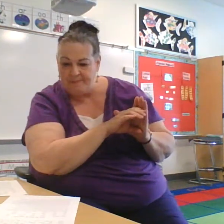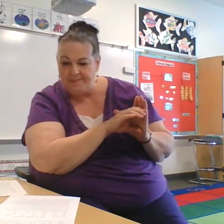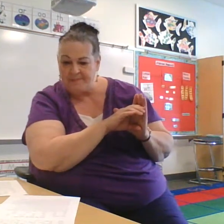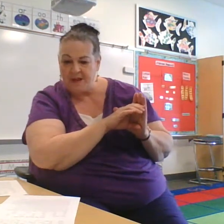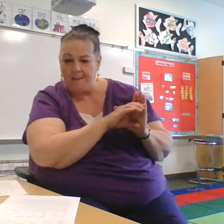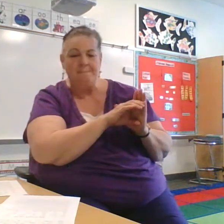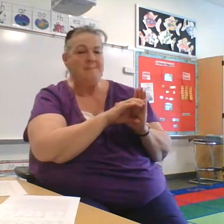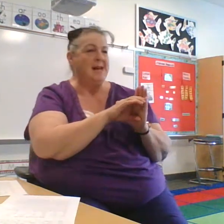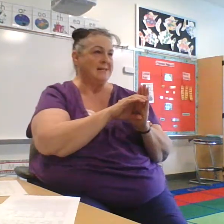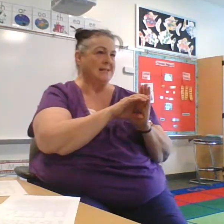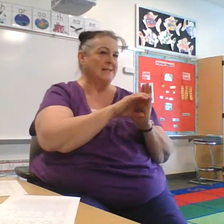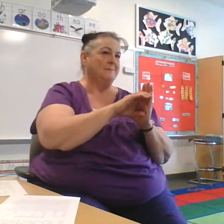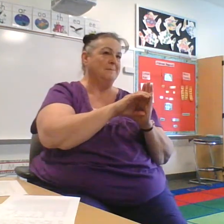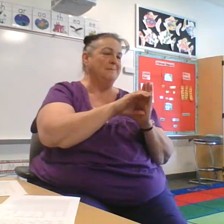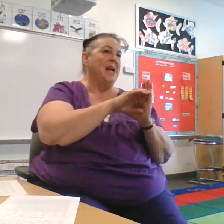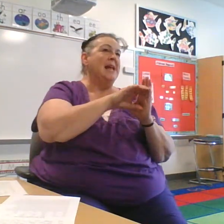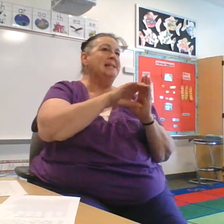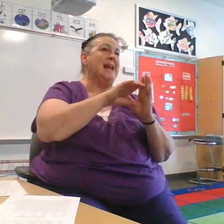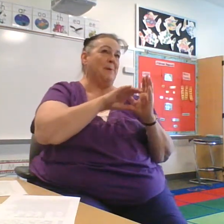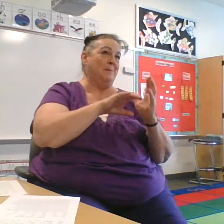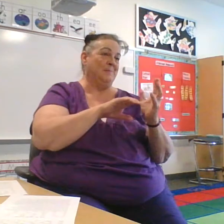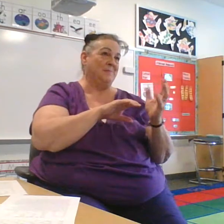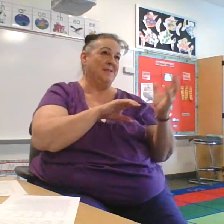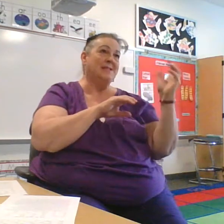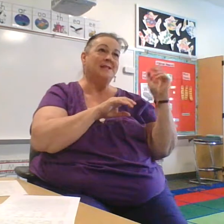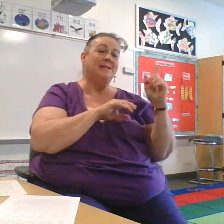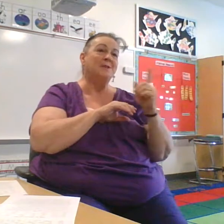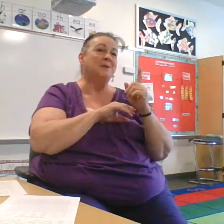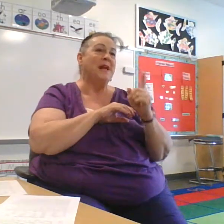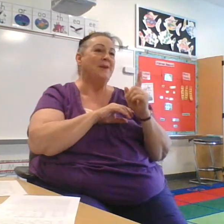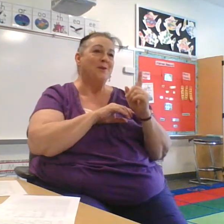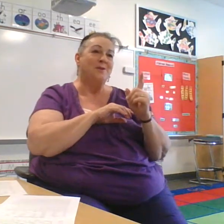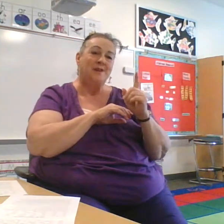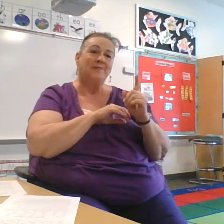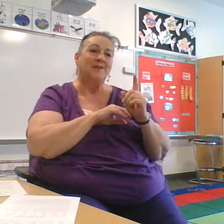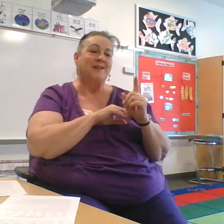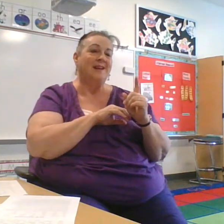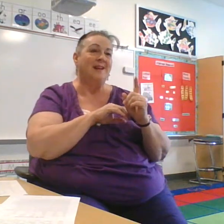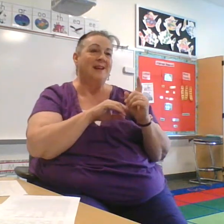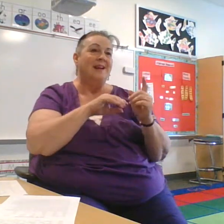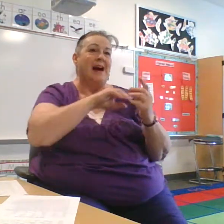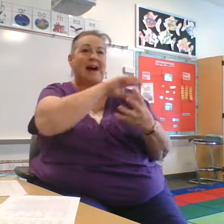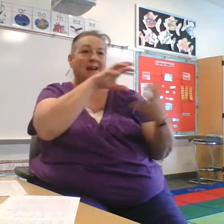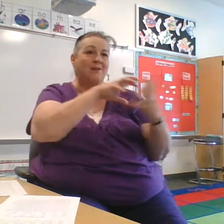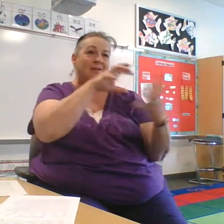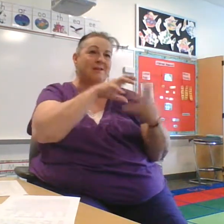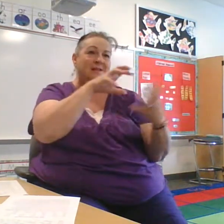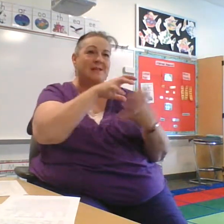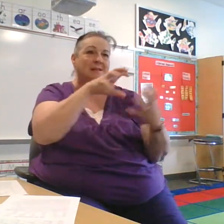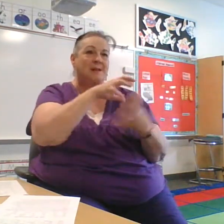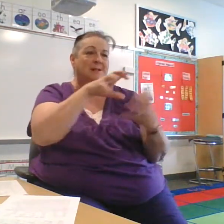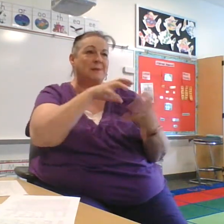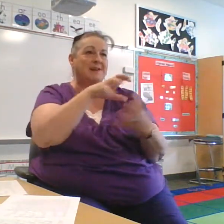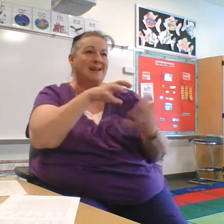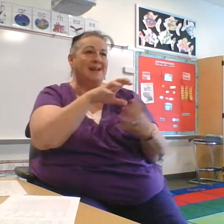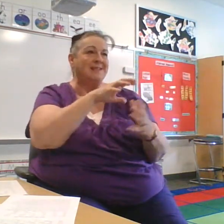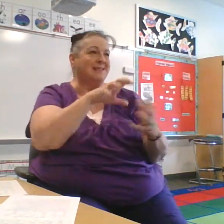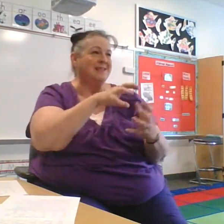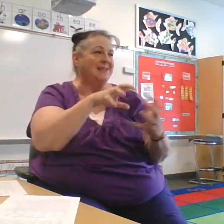Okay. Mess. Now, this is another one I learned differently. I learned this as a mess, but that's kind